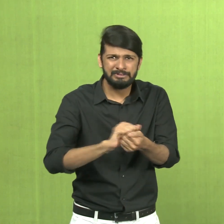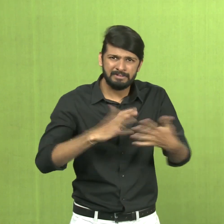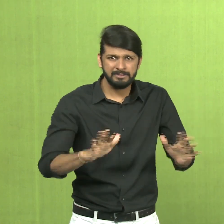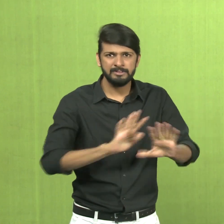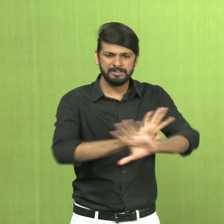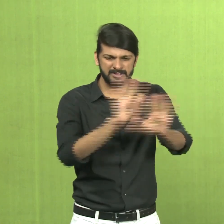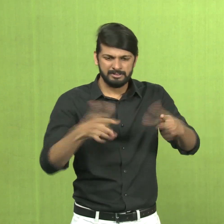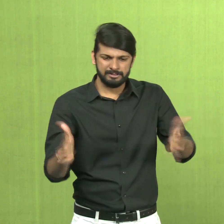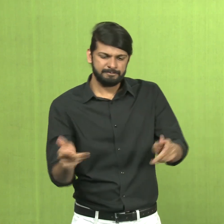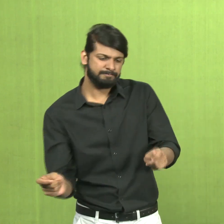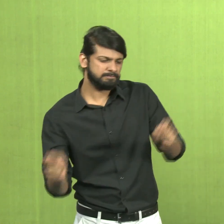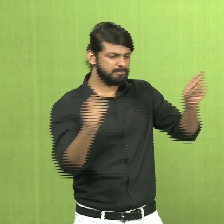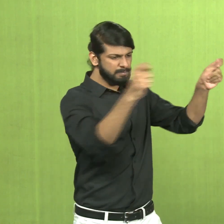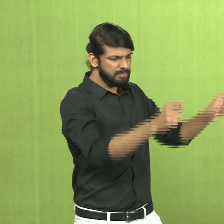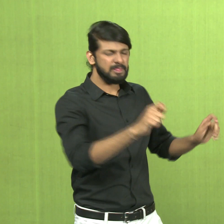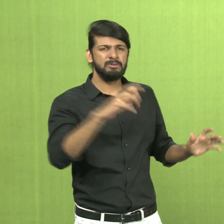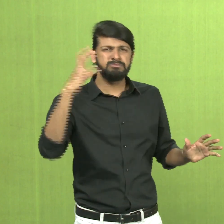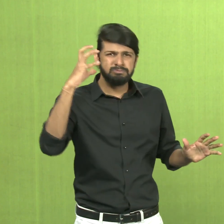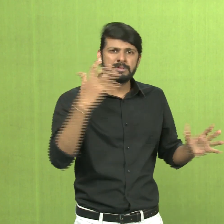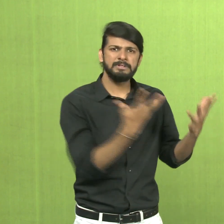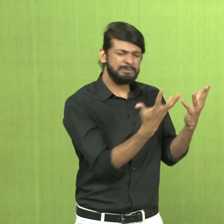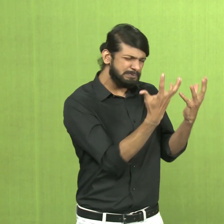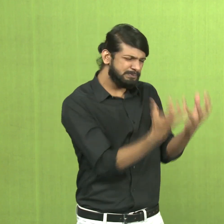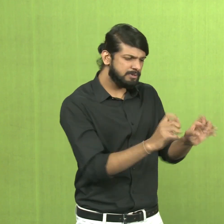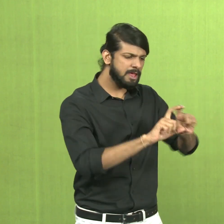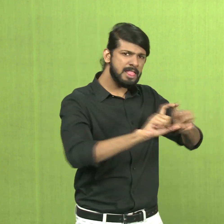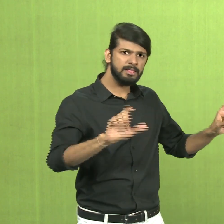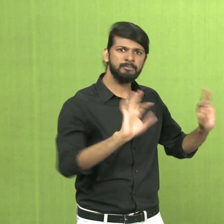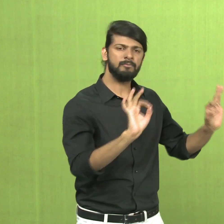in running water and then dry it again.